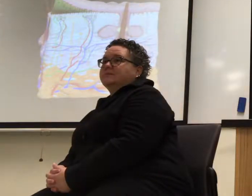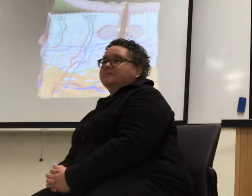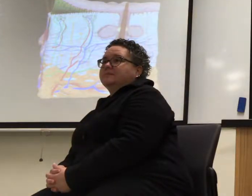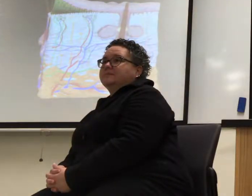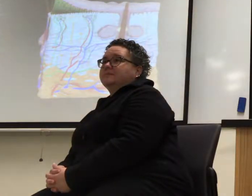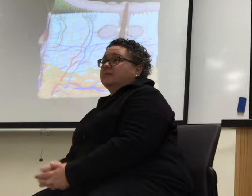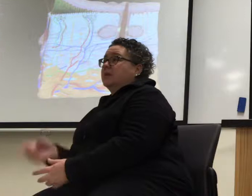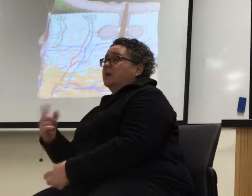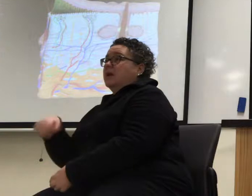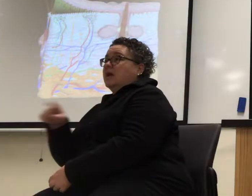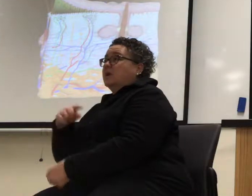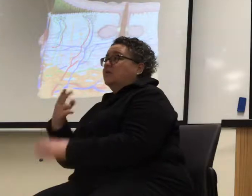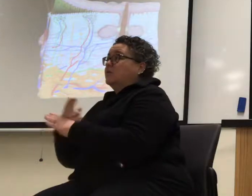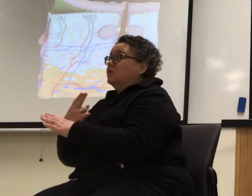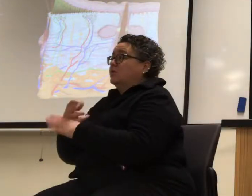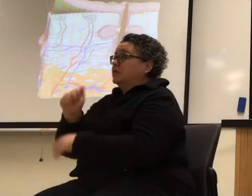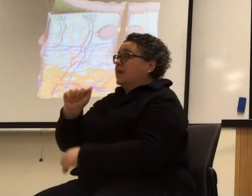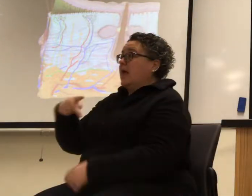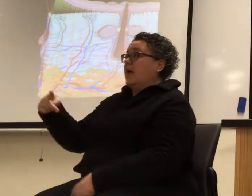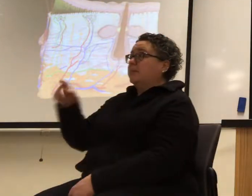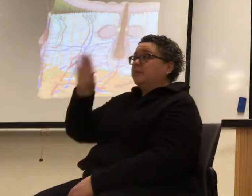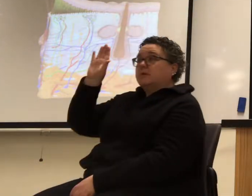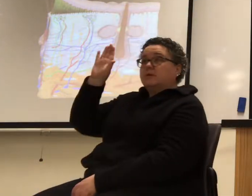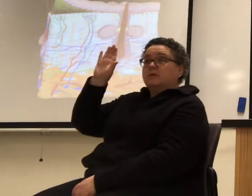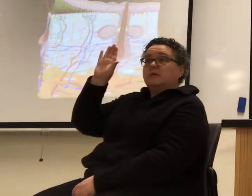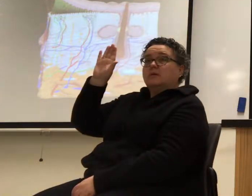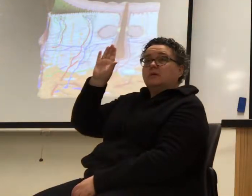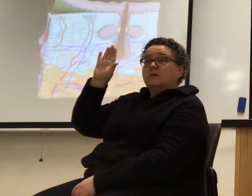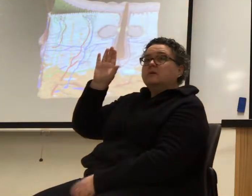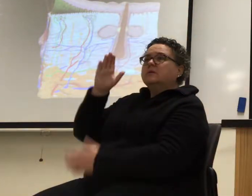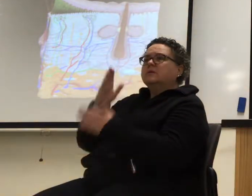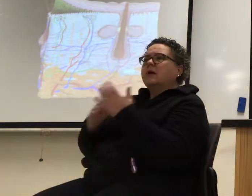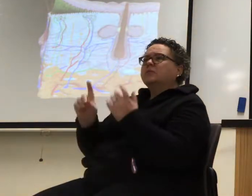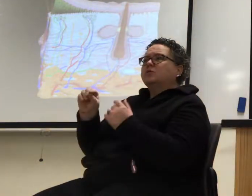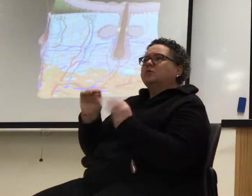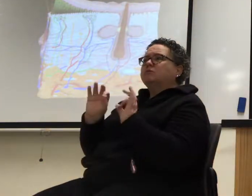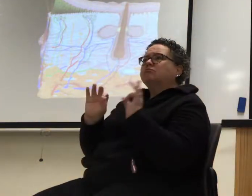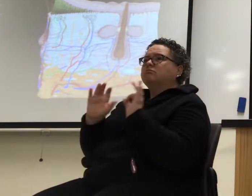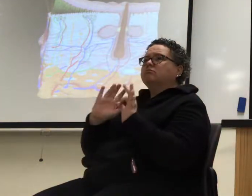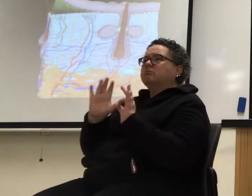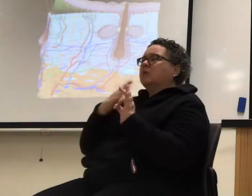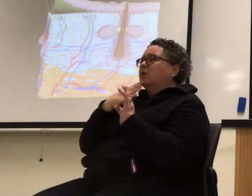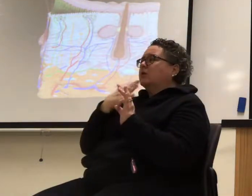Does anyone actually use the app? Okay, some people do.